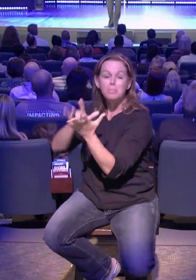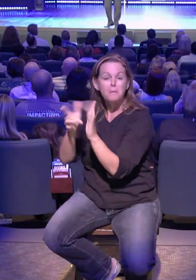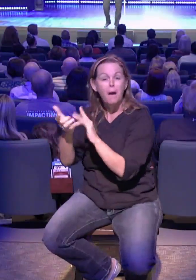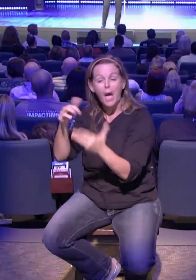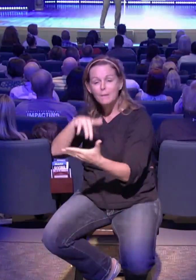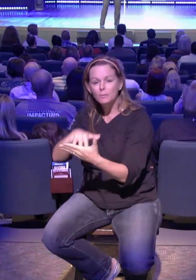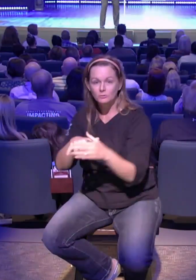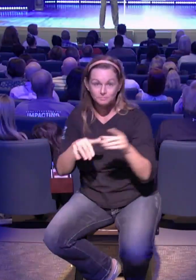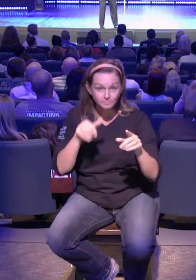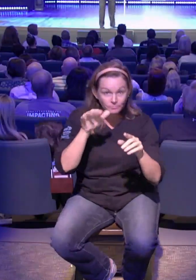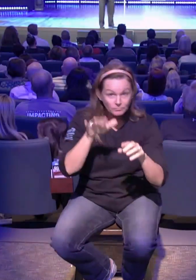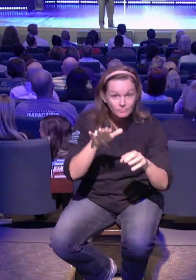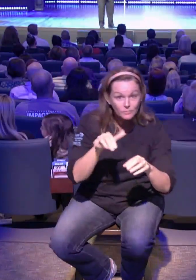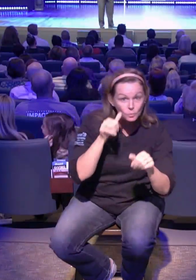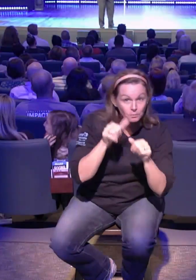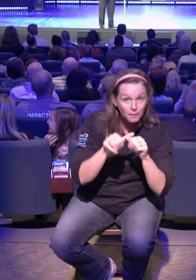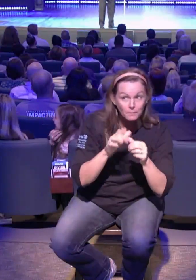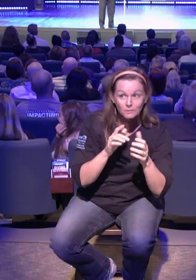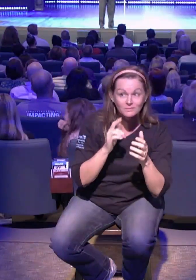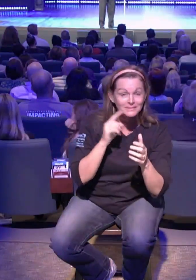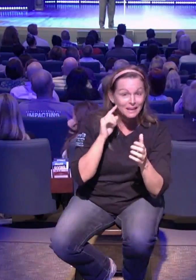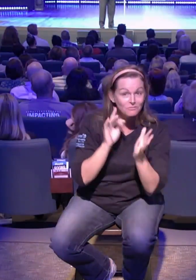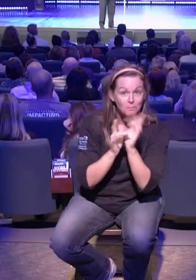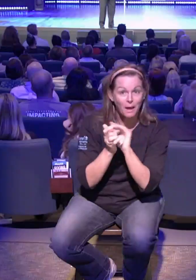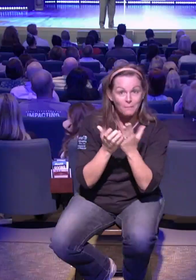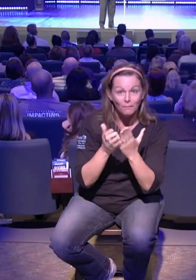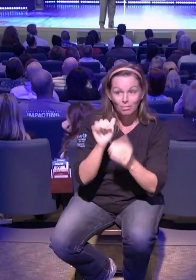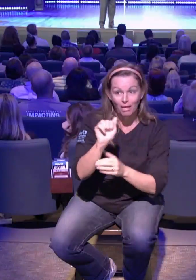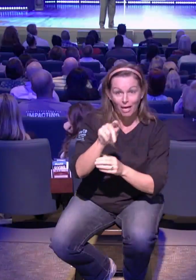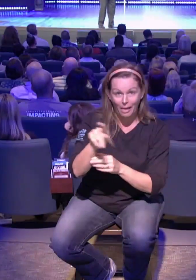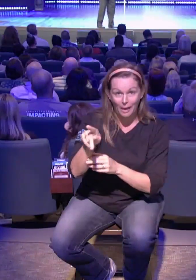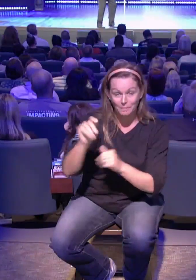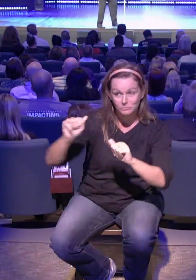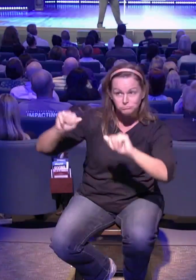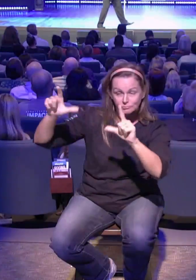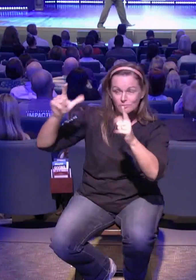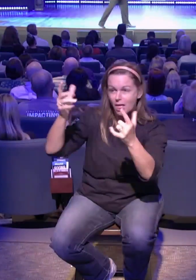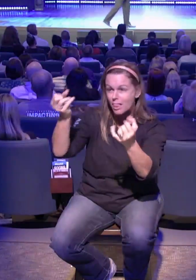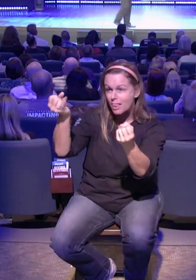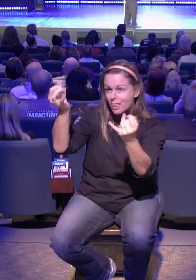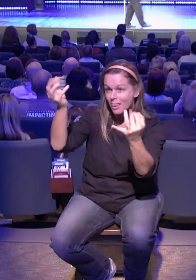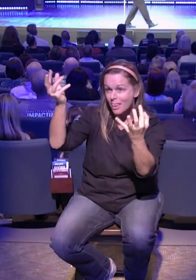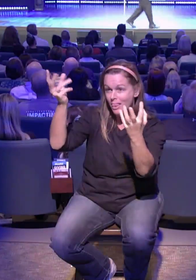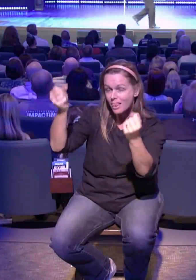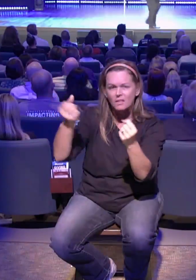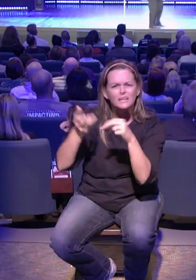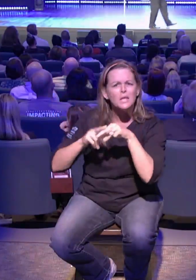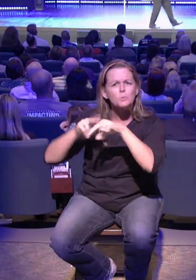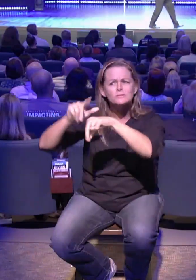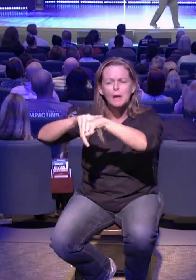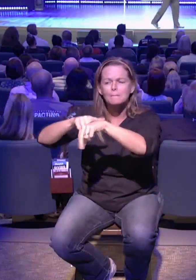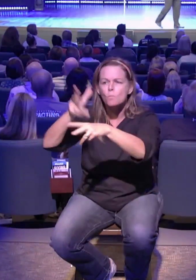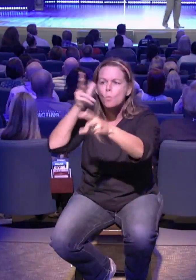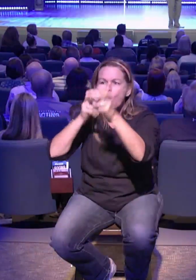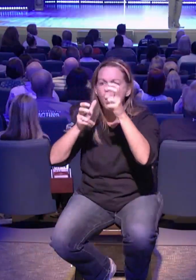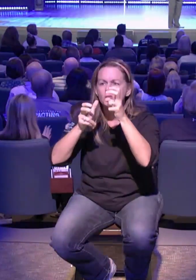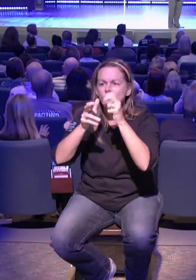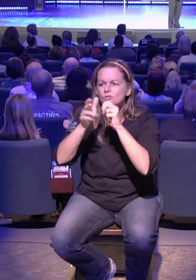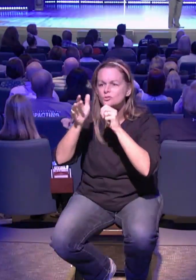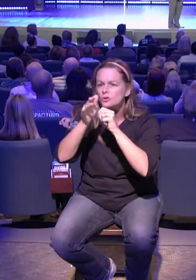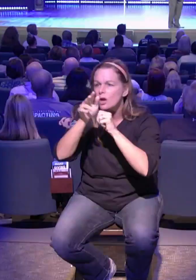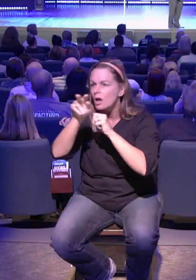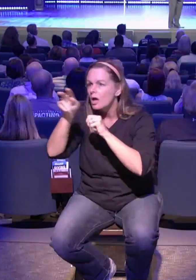of God will guide you every day and help you with your decision making and lead you on a pathway that is prosperous for